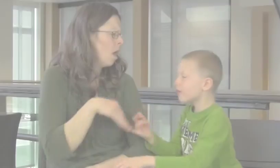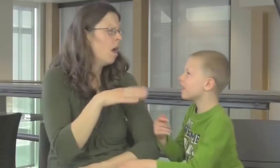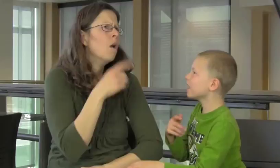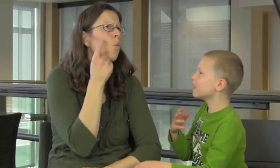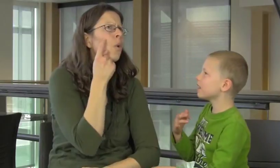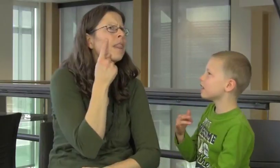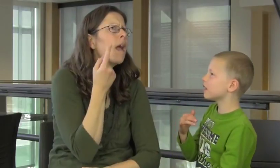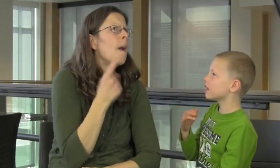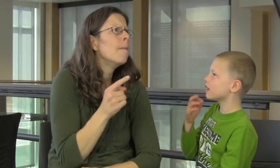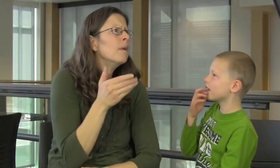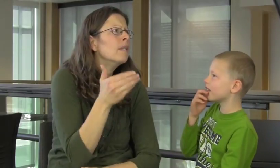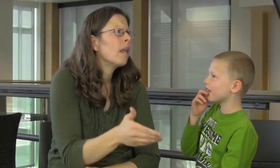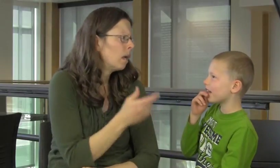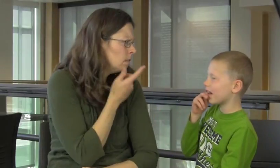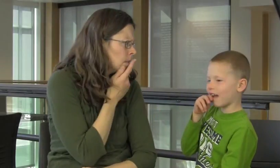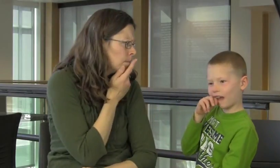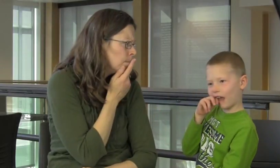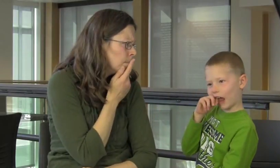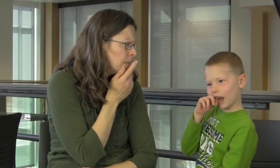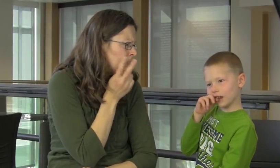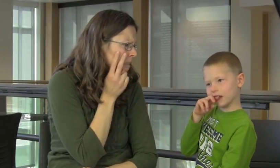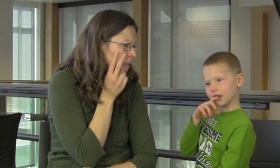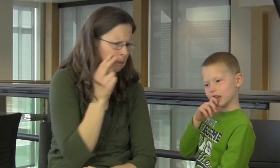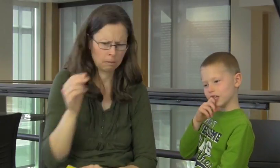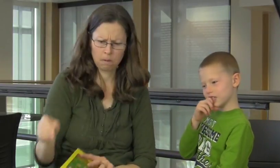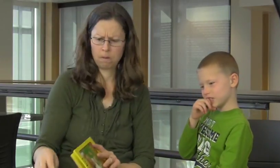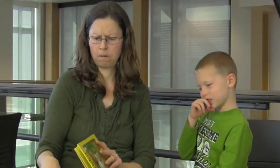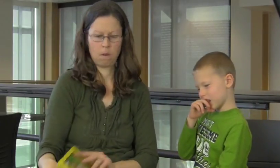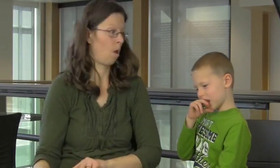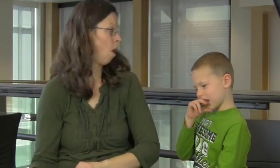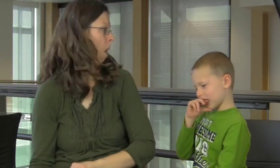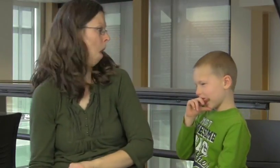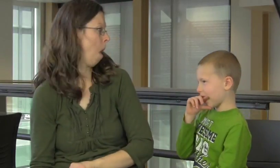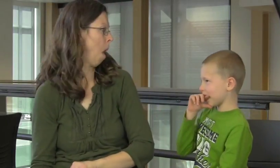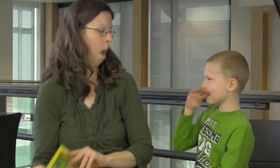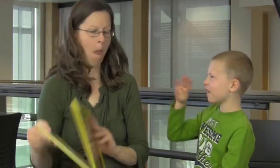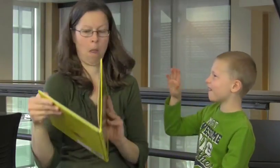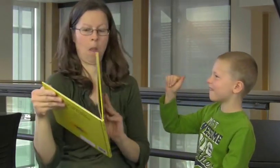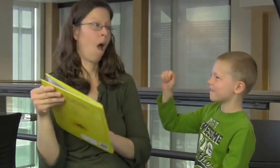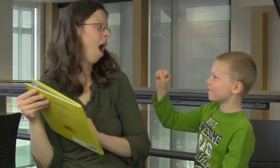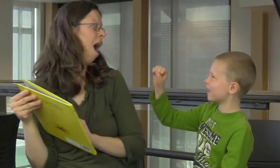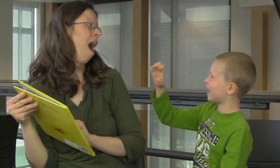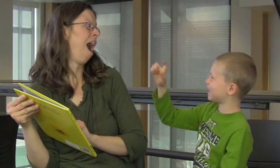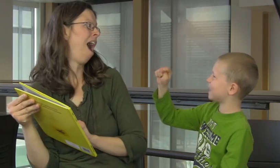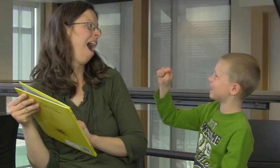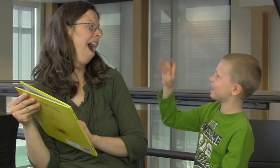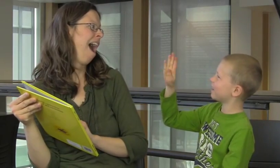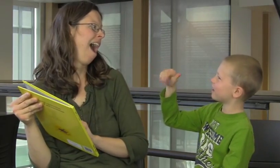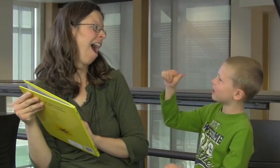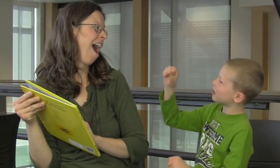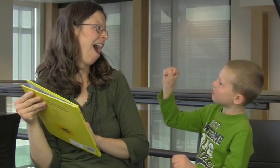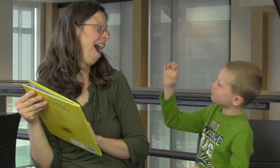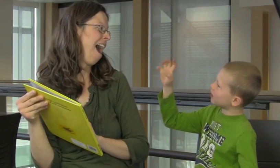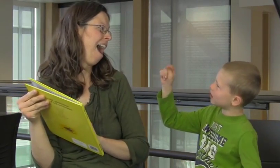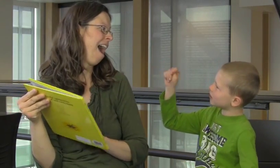What do you think will happen next? Let's see. Oh, boy. Oh, what do you see? Basset? Basset?